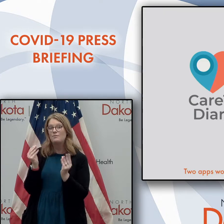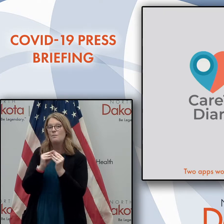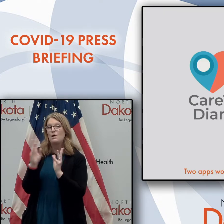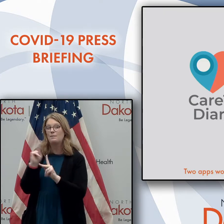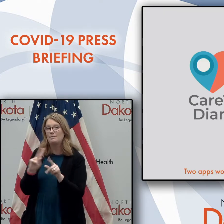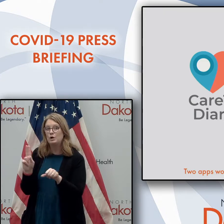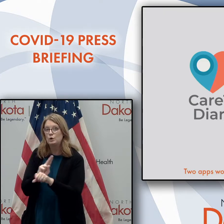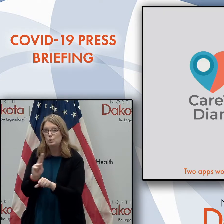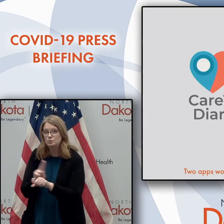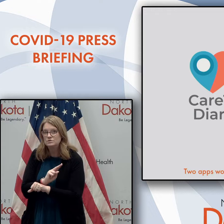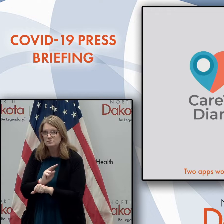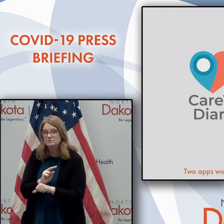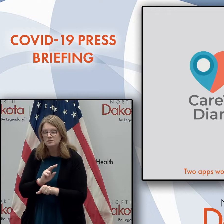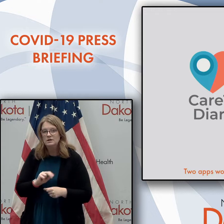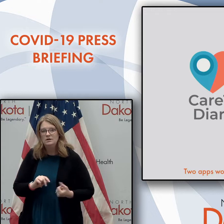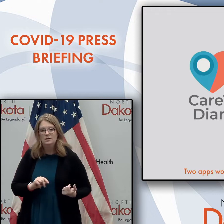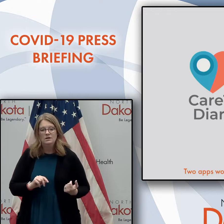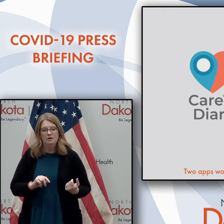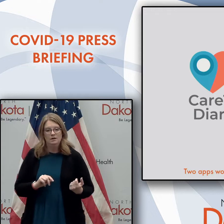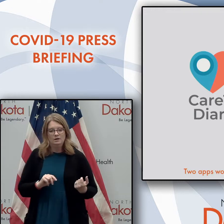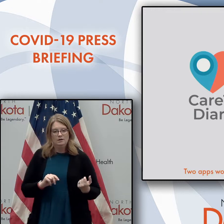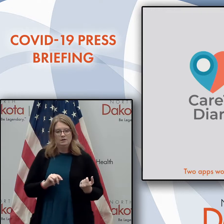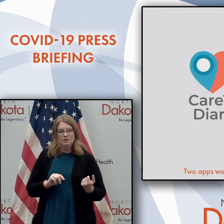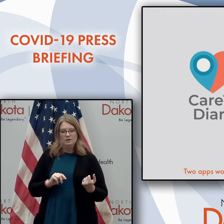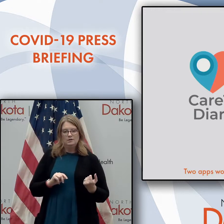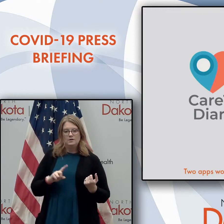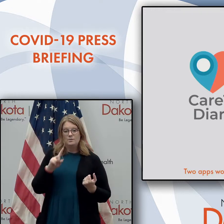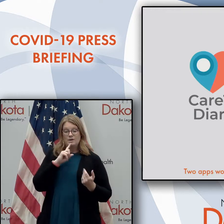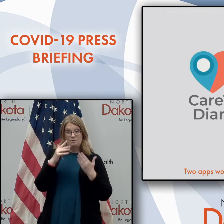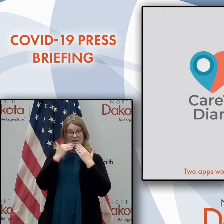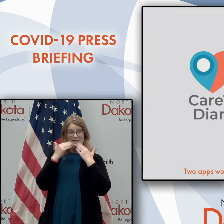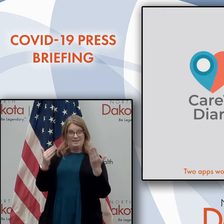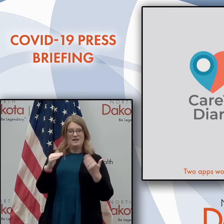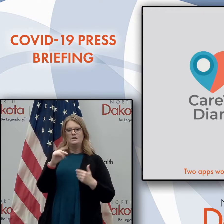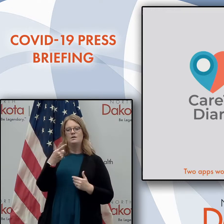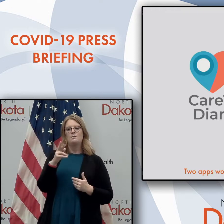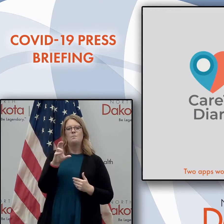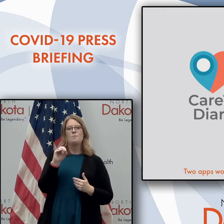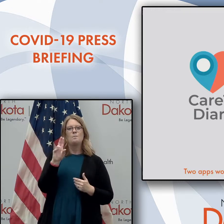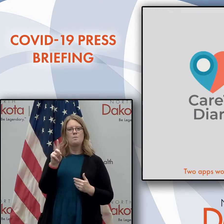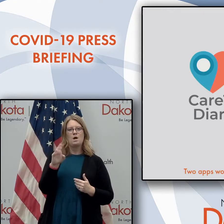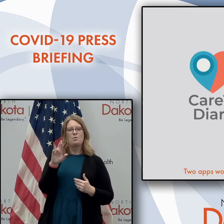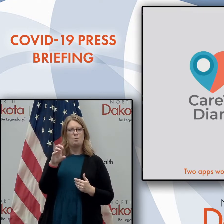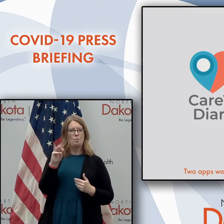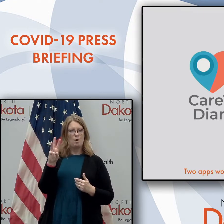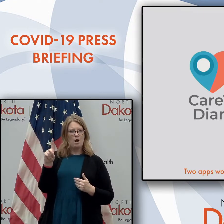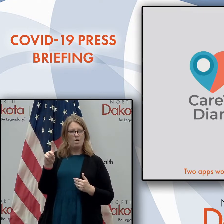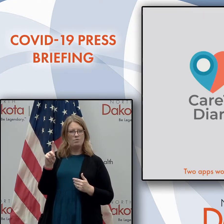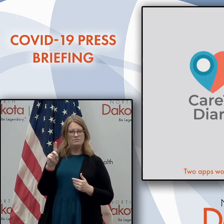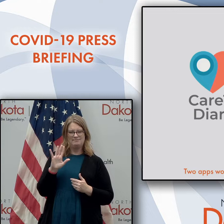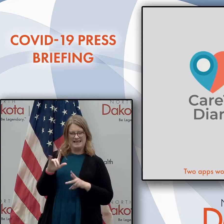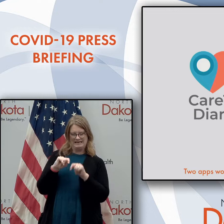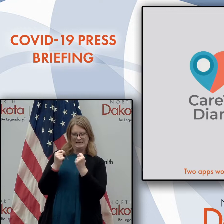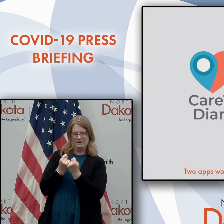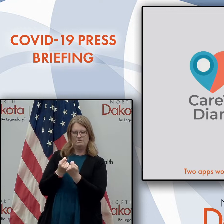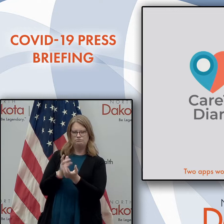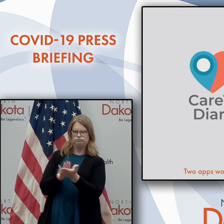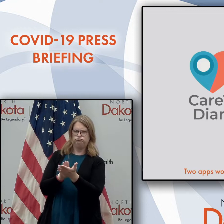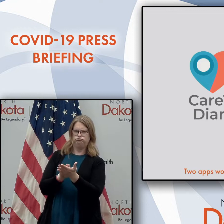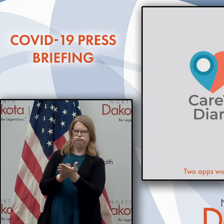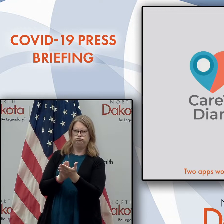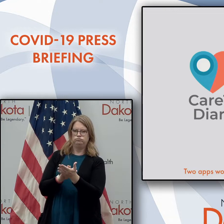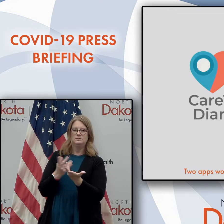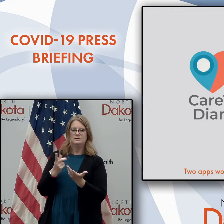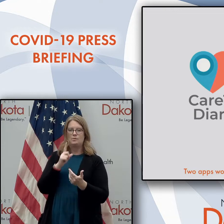And again, we want to thank the team at Proud Crowd for the great work that they've done to be among the first